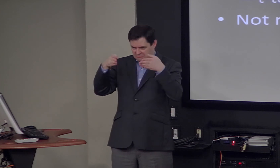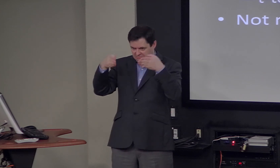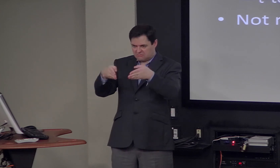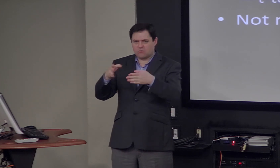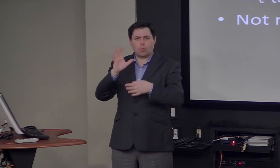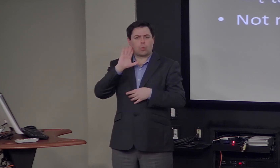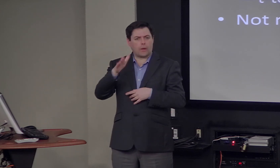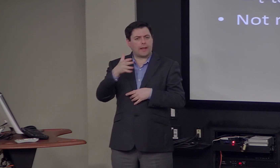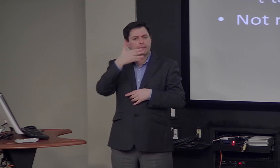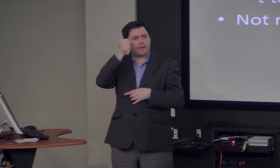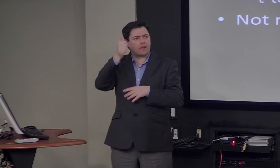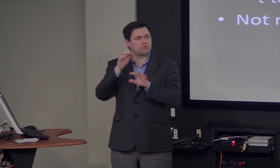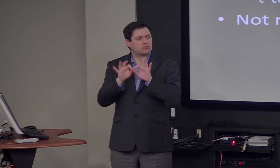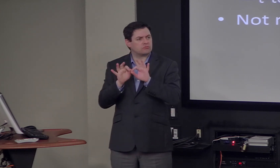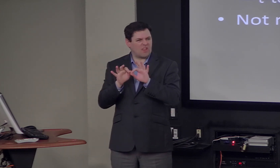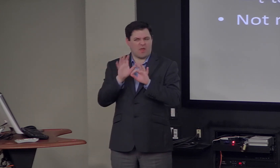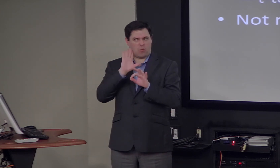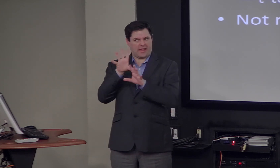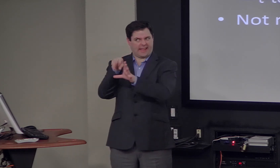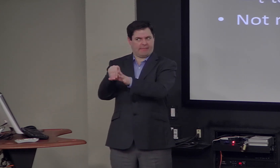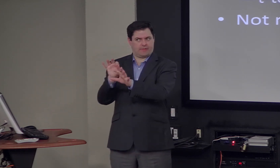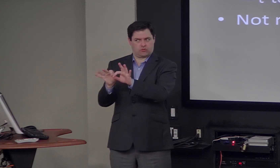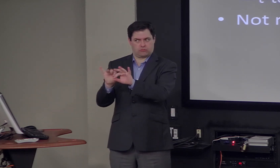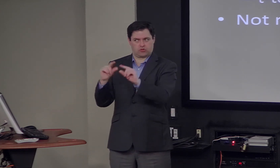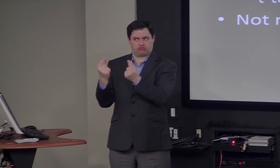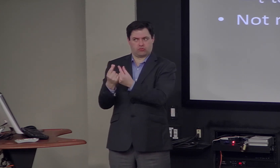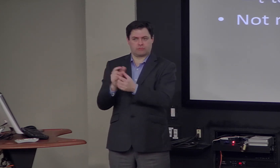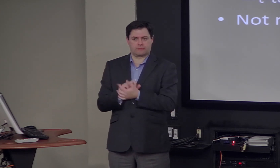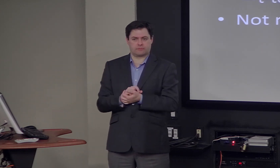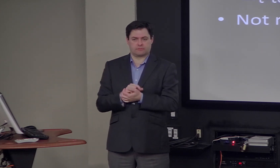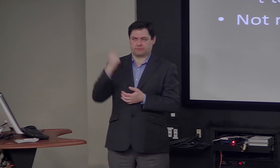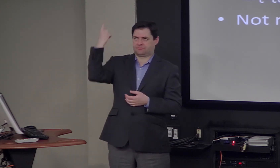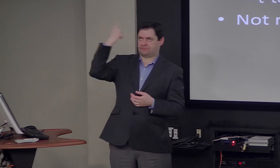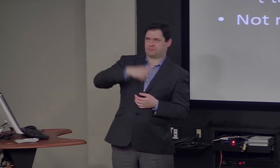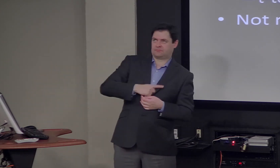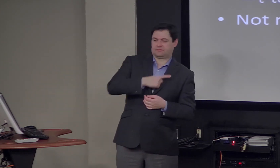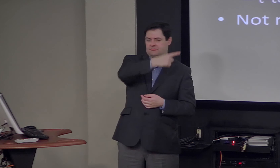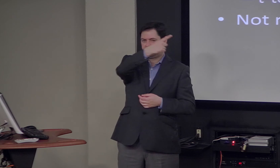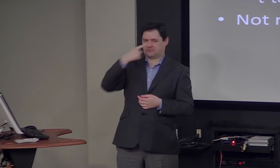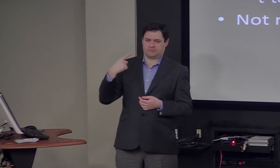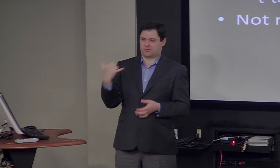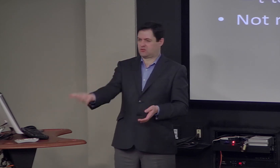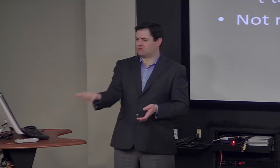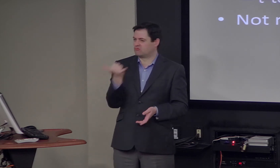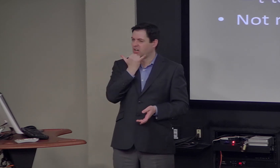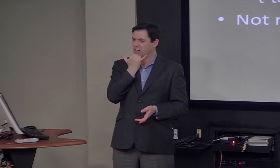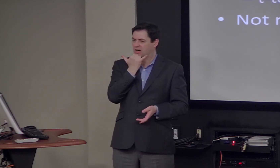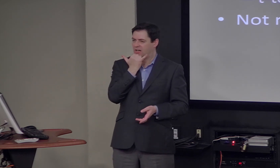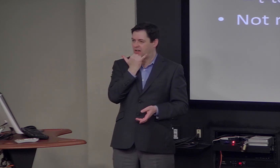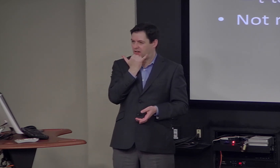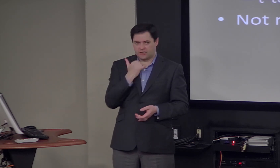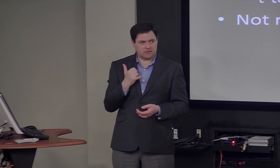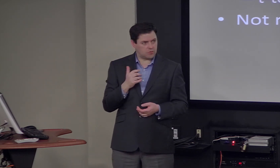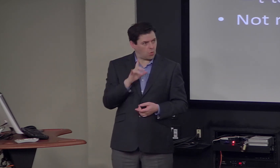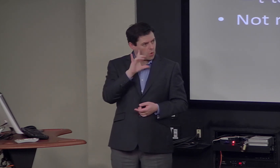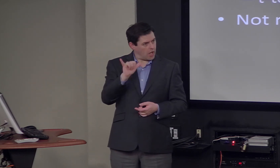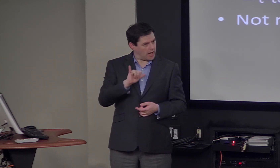would probably see interpreters being better able to be more focused and ignore the distractors. But that hypothesis was dead